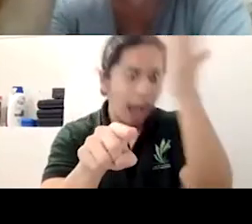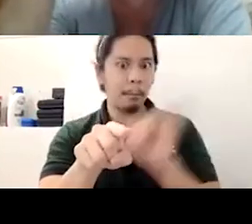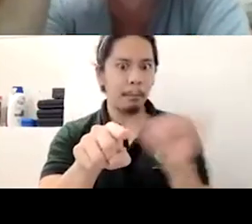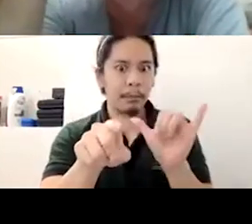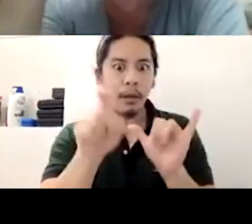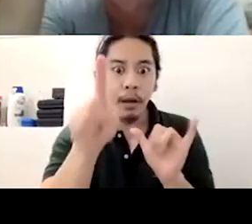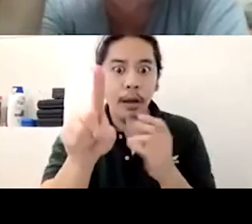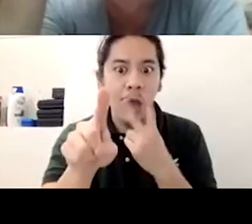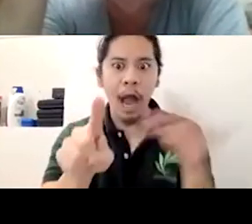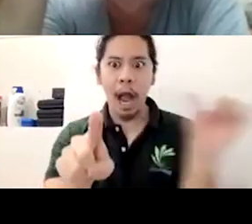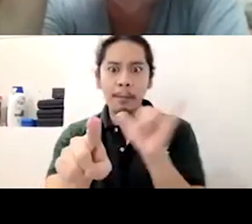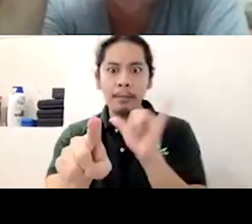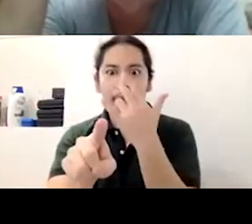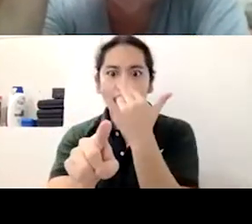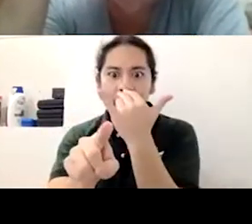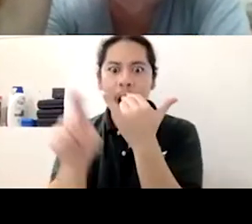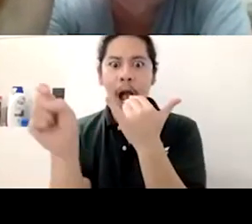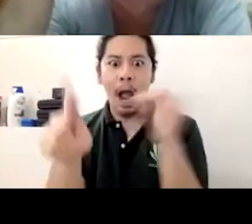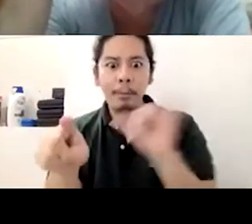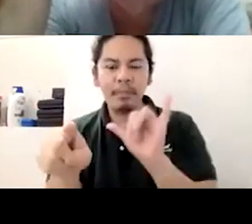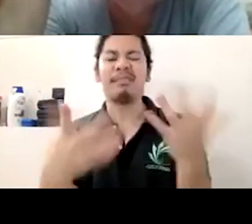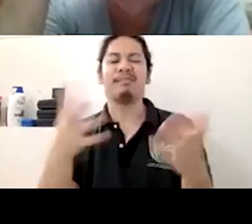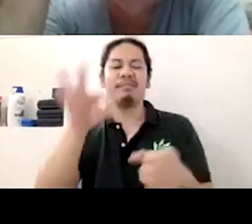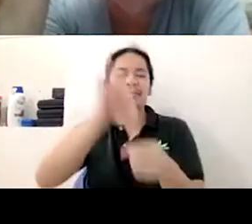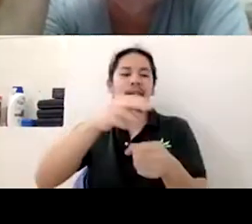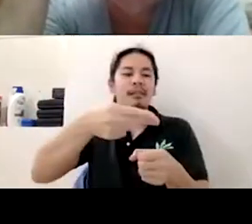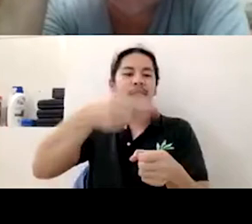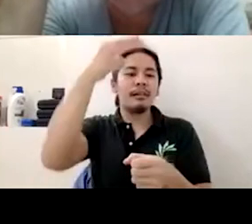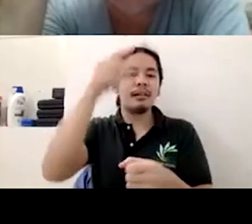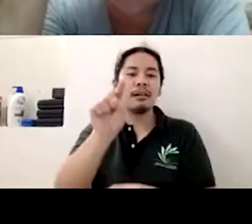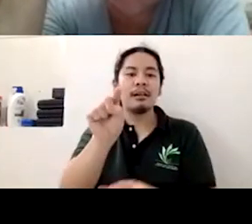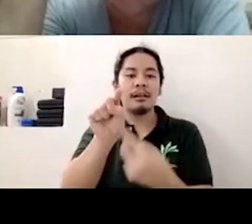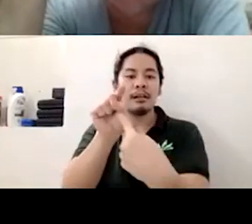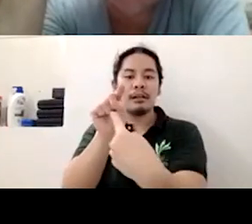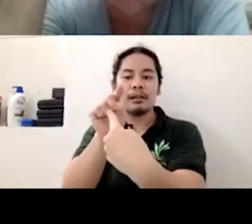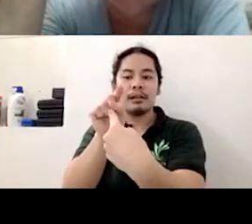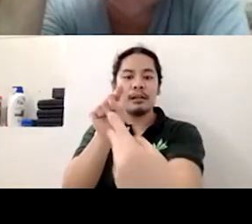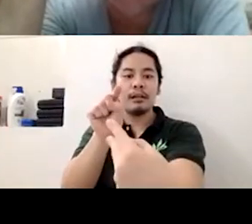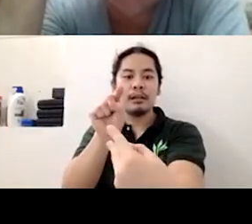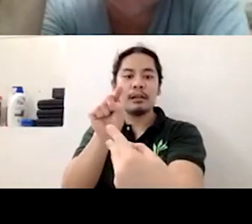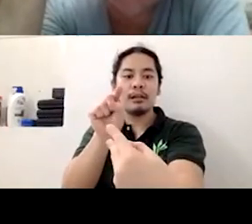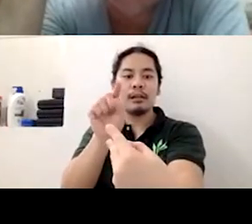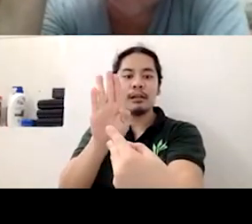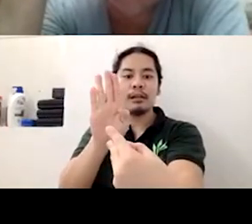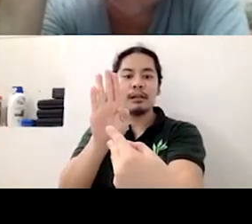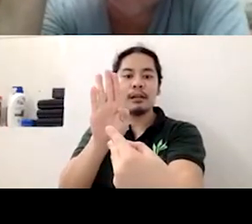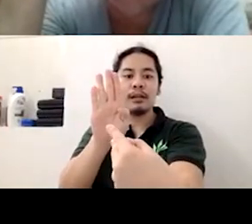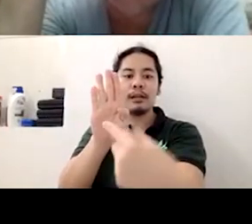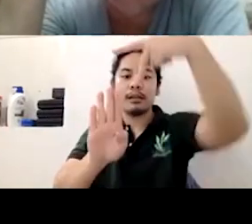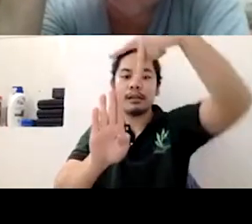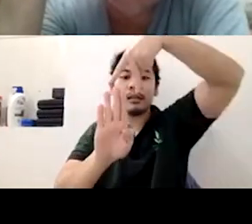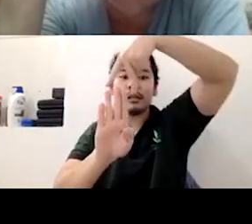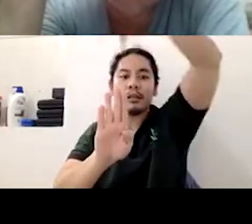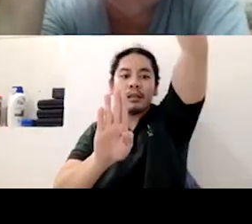I asked Renz, Peebs, Marvin, Nat. We all voted that